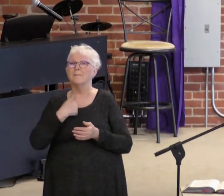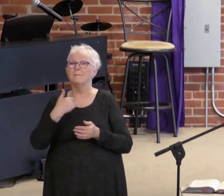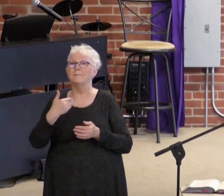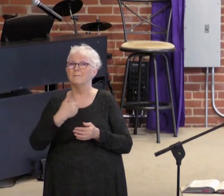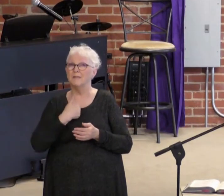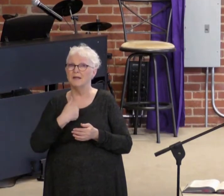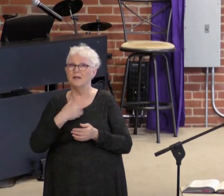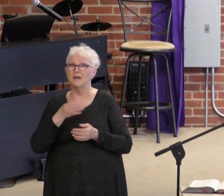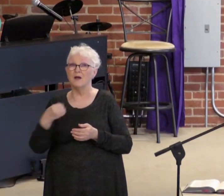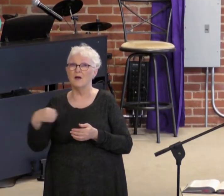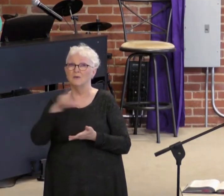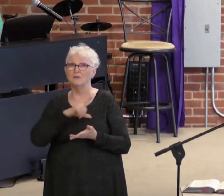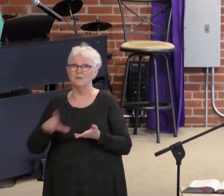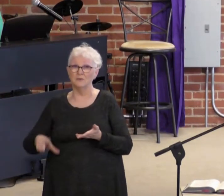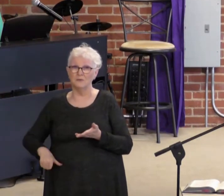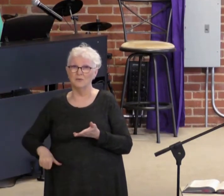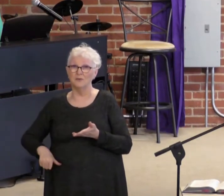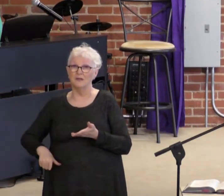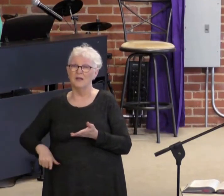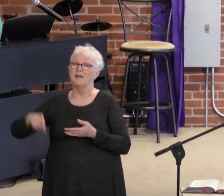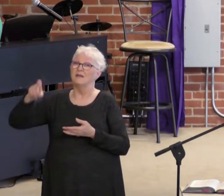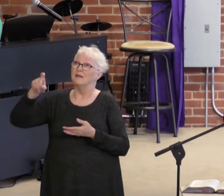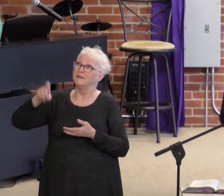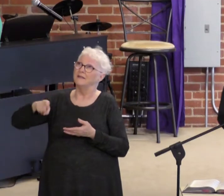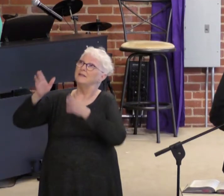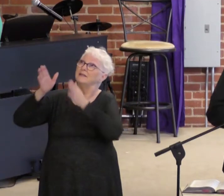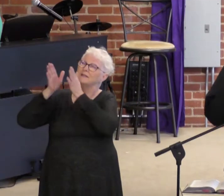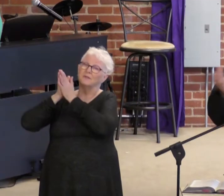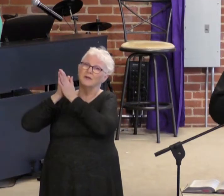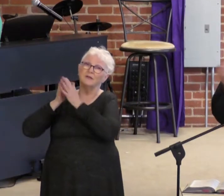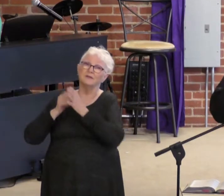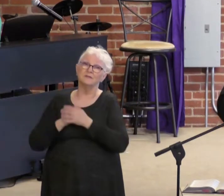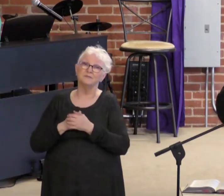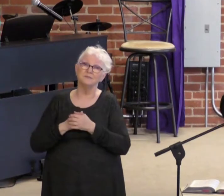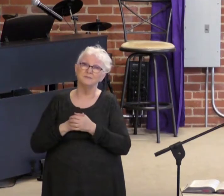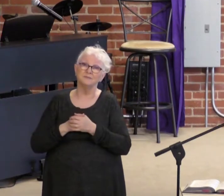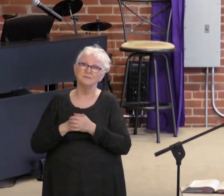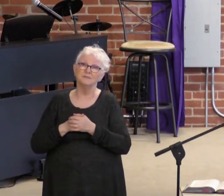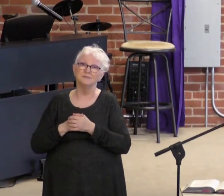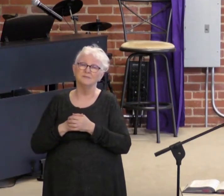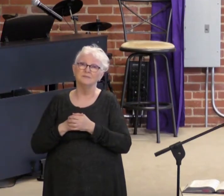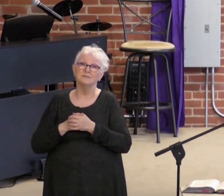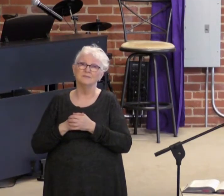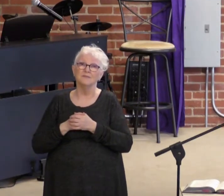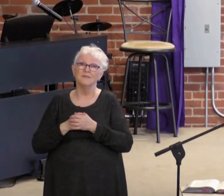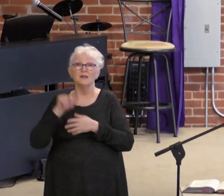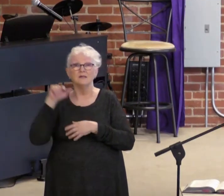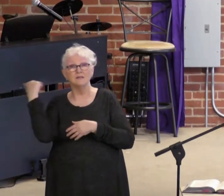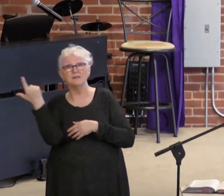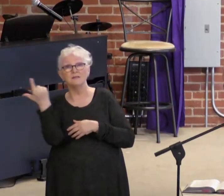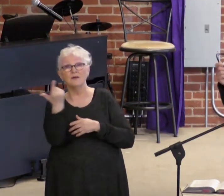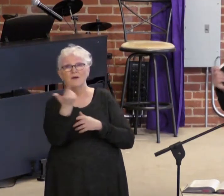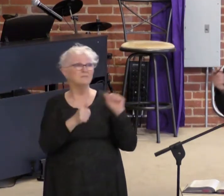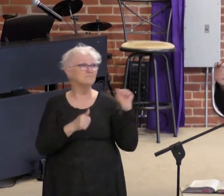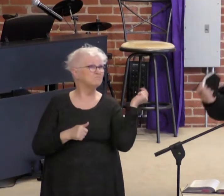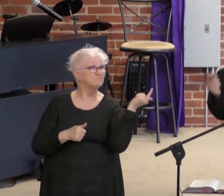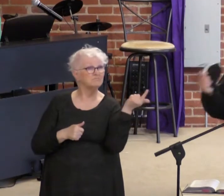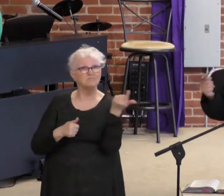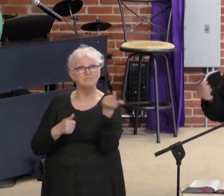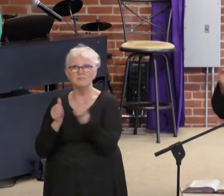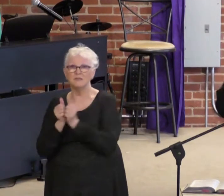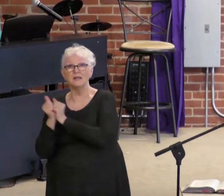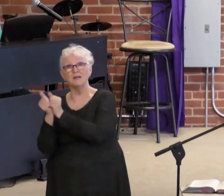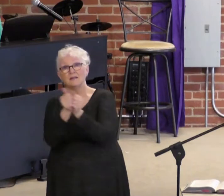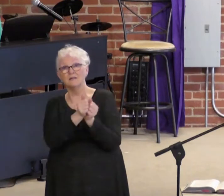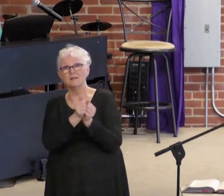Lord, standing in the need of prayer. So it's all of us together. And he says,